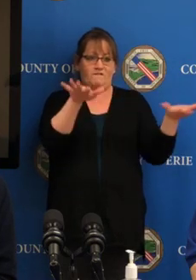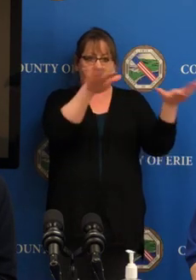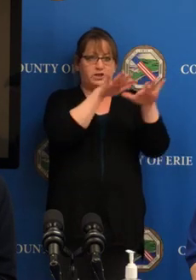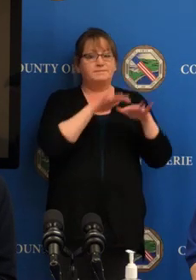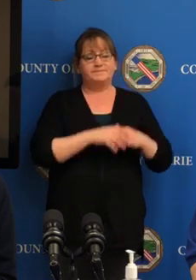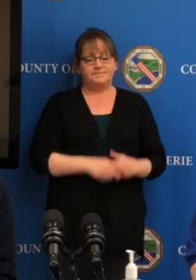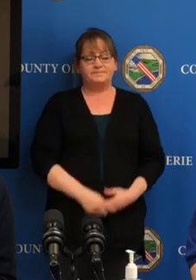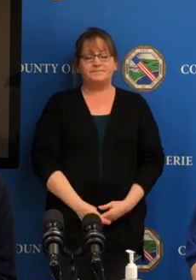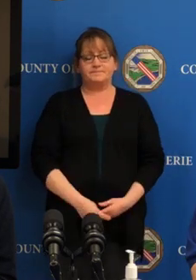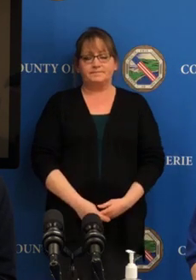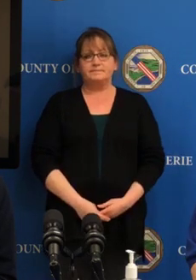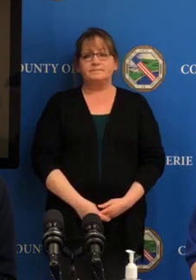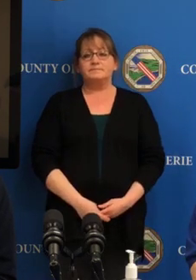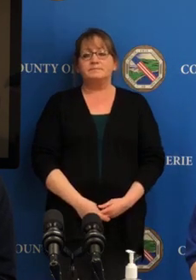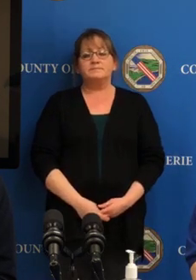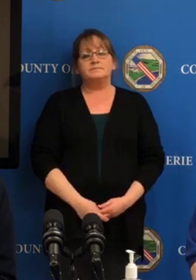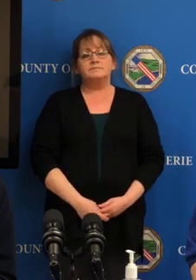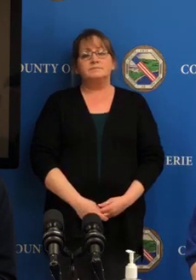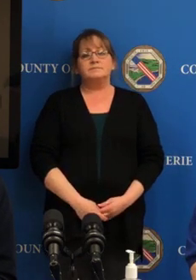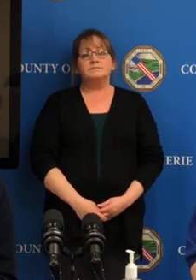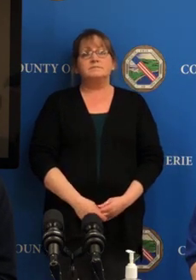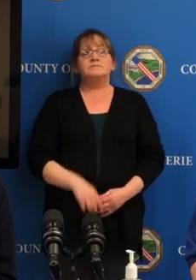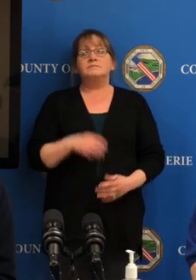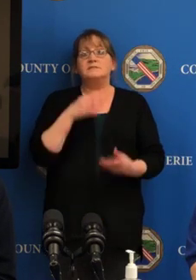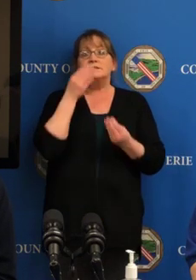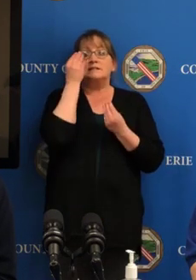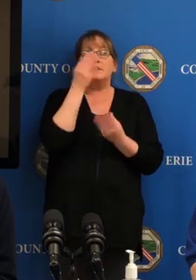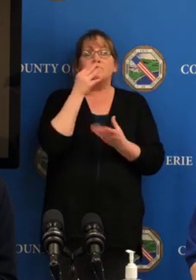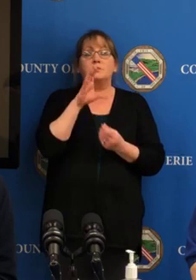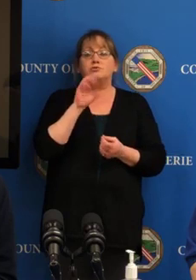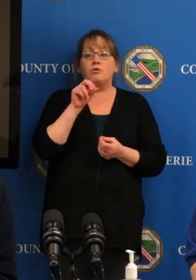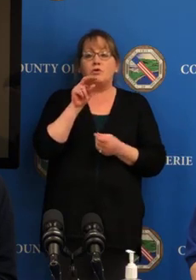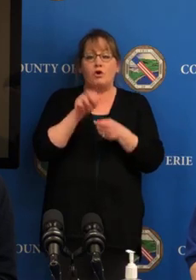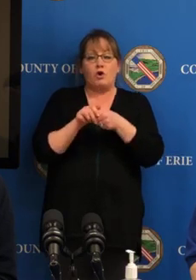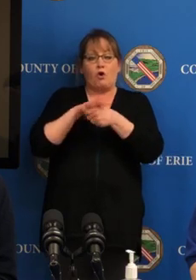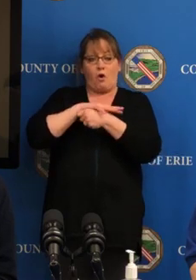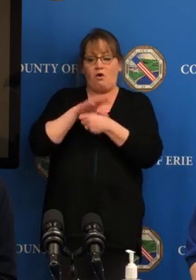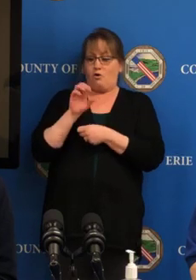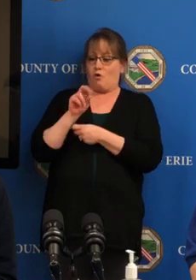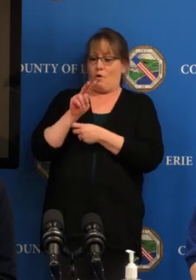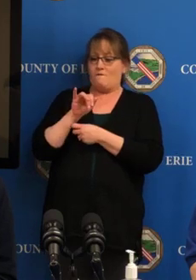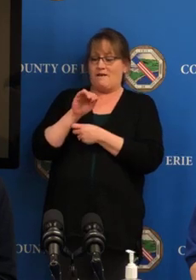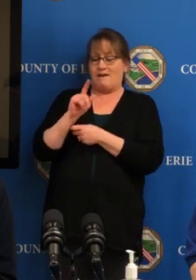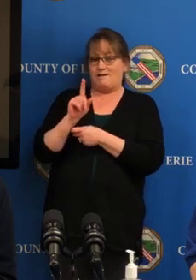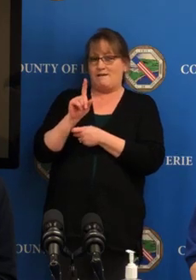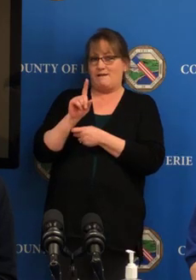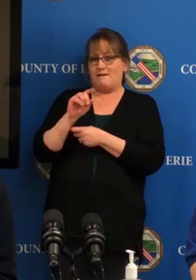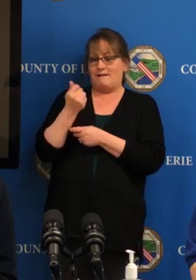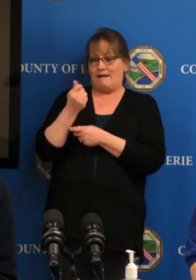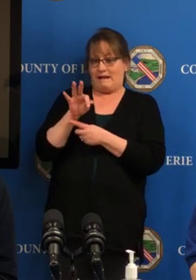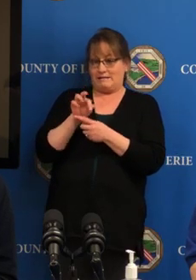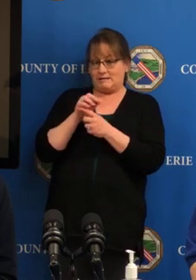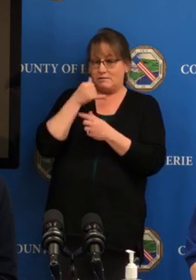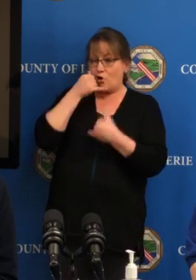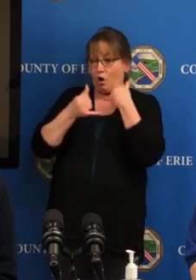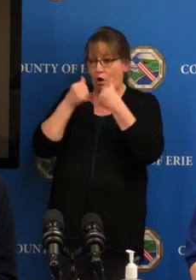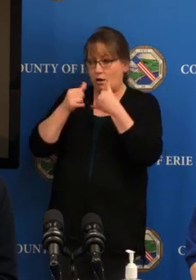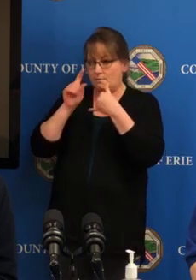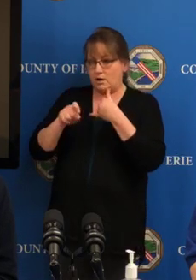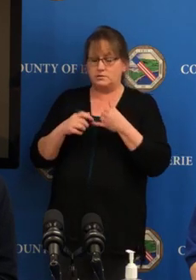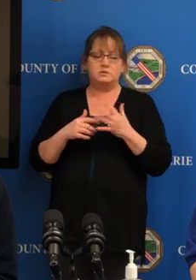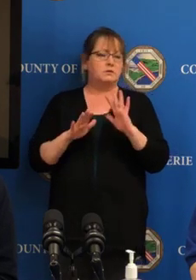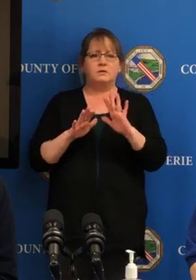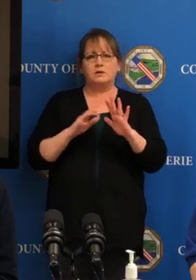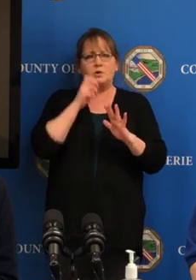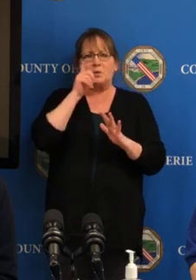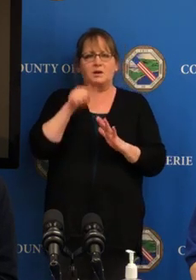going. You do not need to call our information line if you believe you may have been exposed to it. Of course, if you're showing symptoms, you